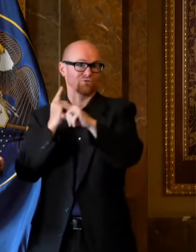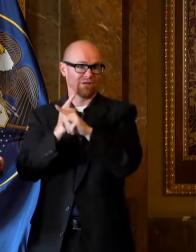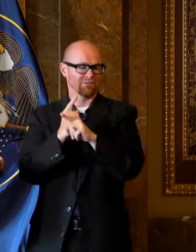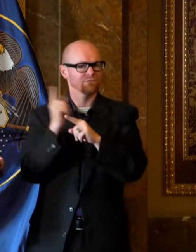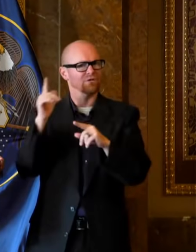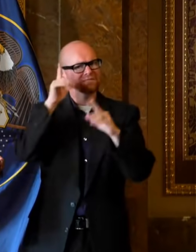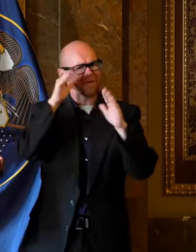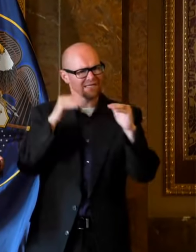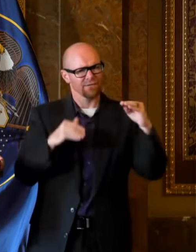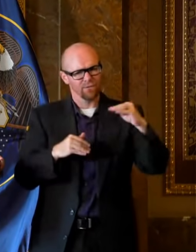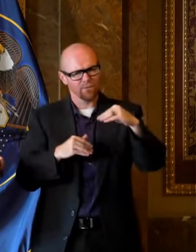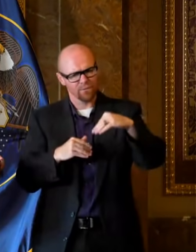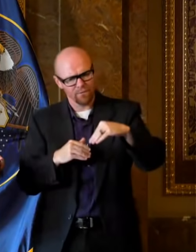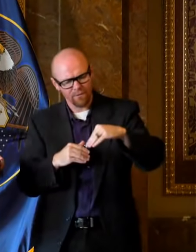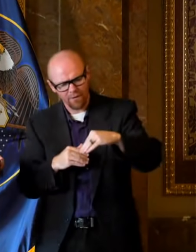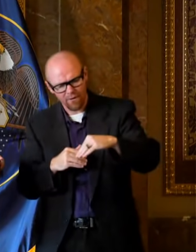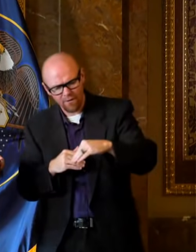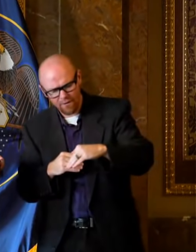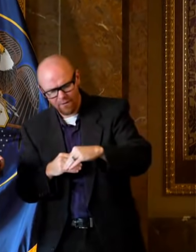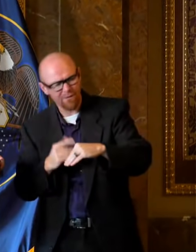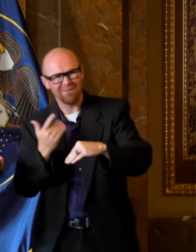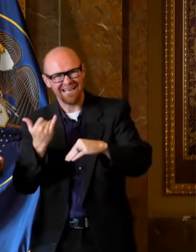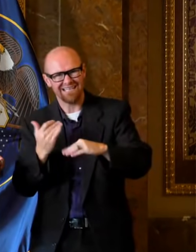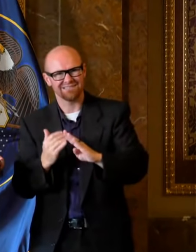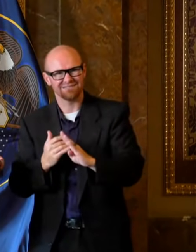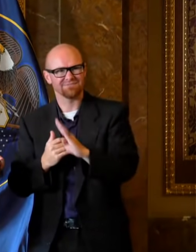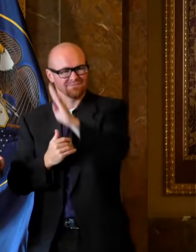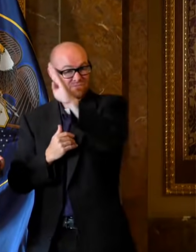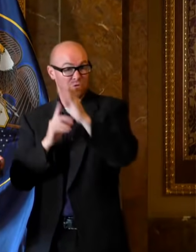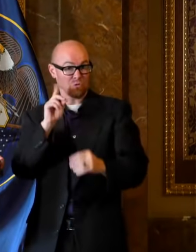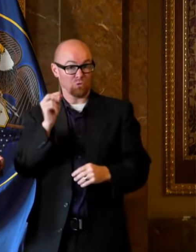of the authority and power